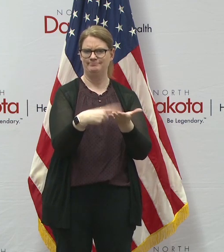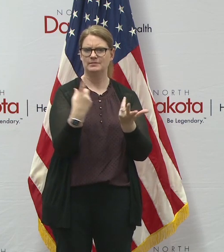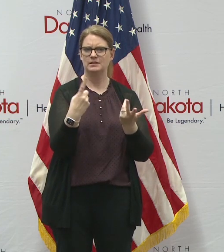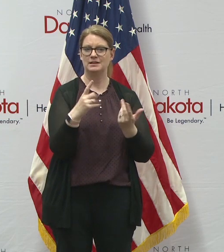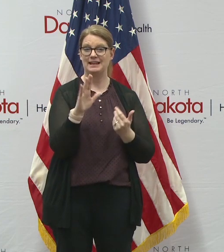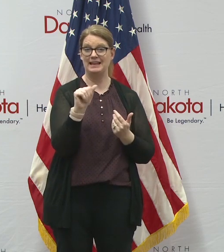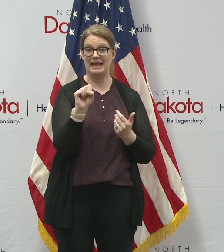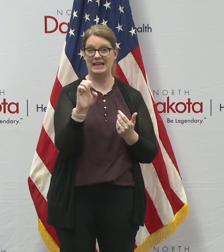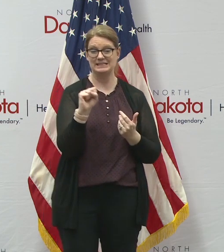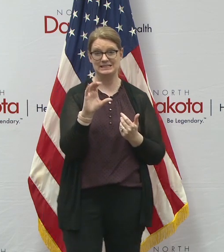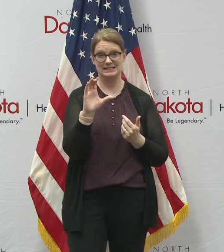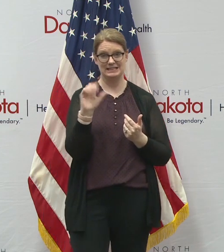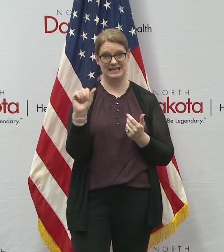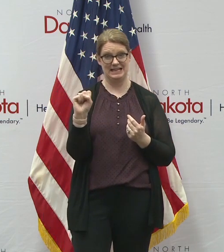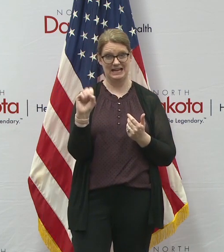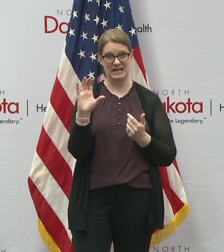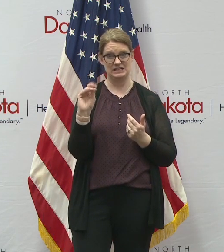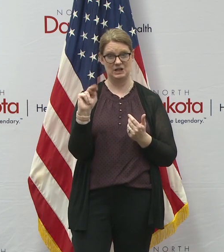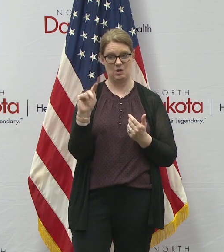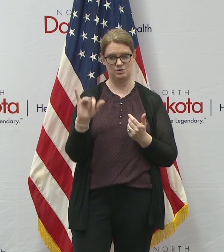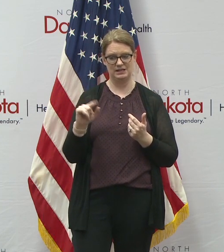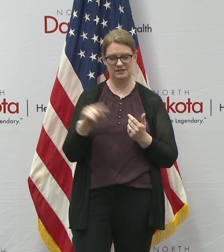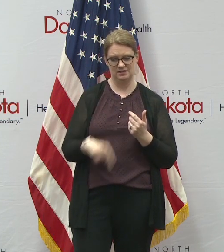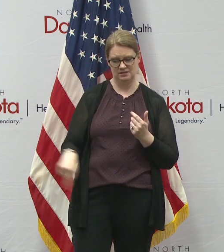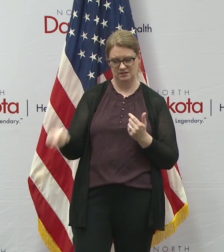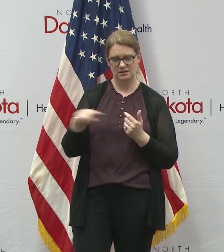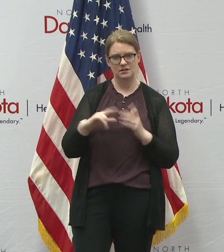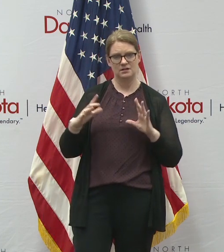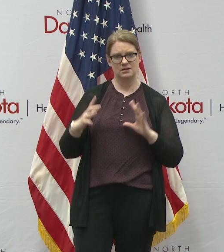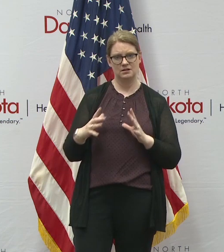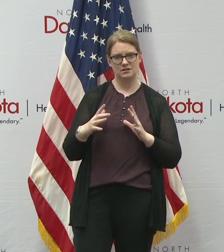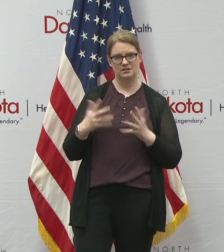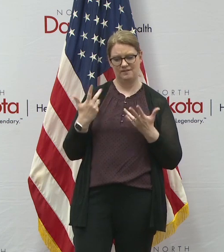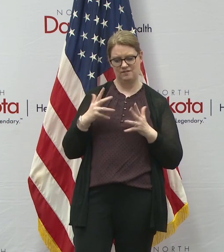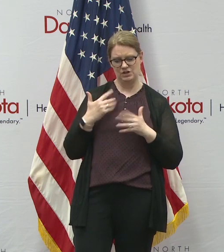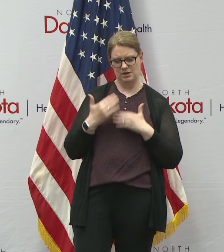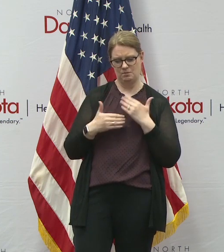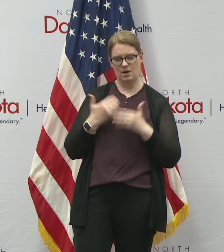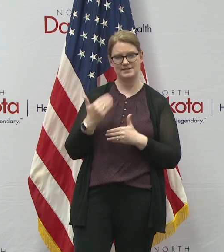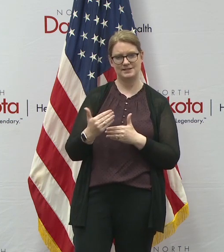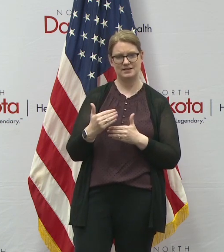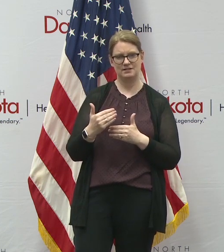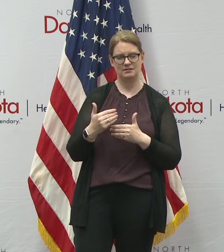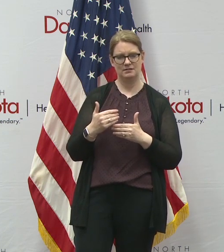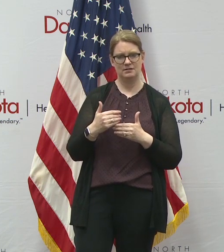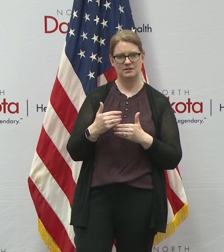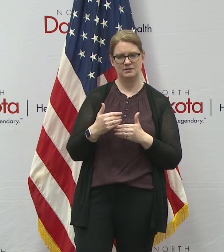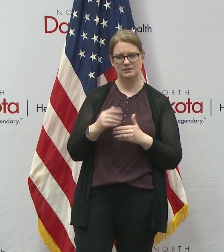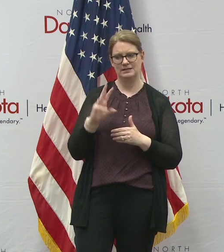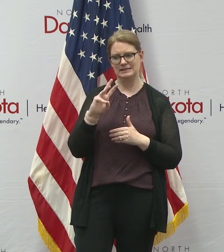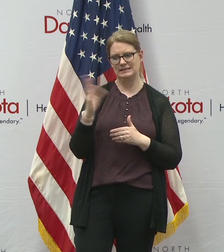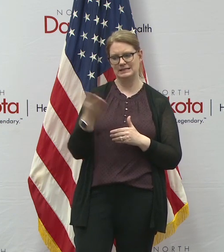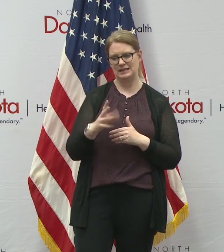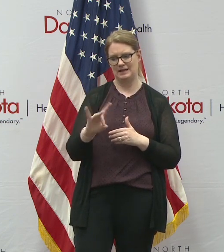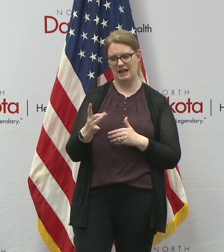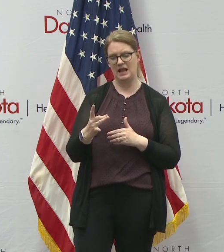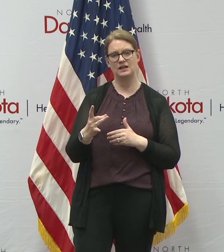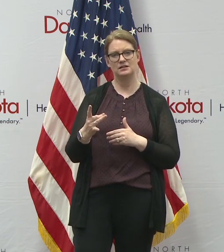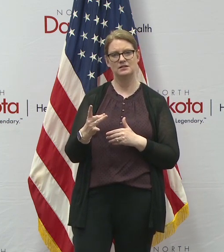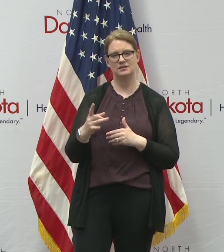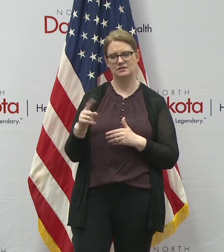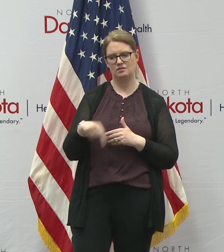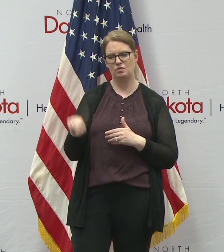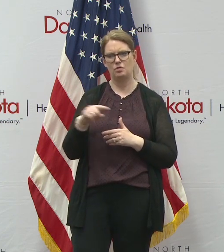cases in Cass County yesterday, of the ones that had been finished the processing, 6 of the 8 that had been finished were